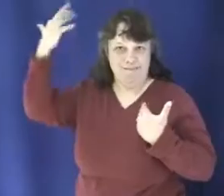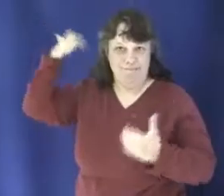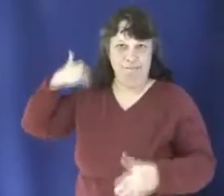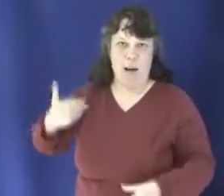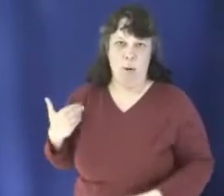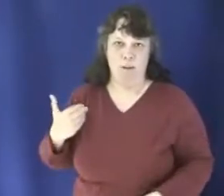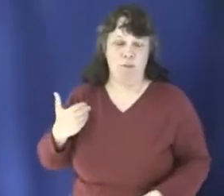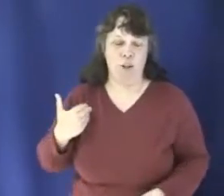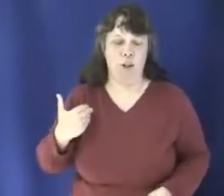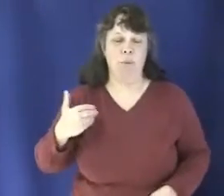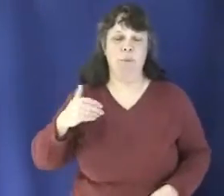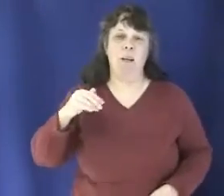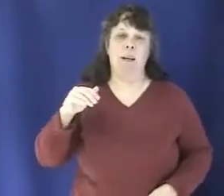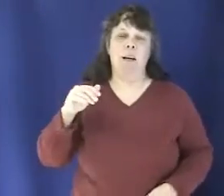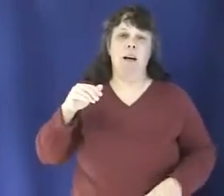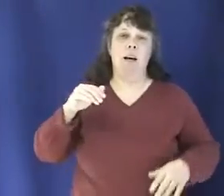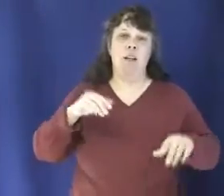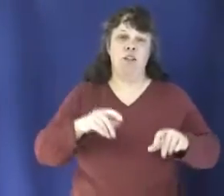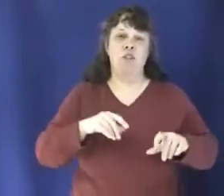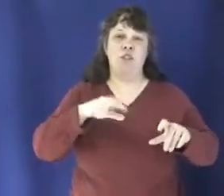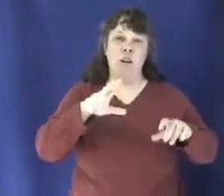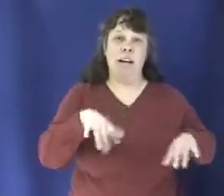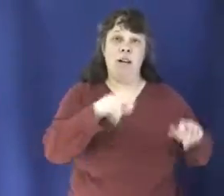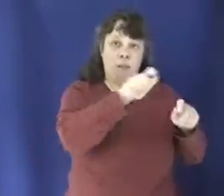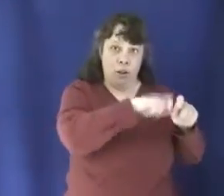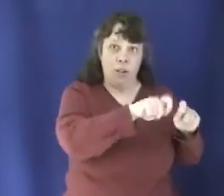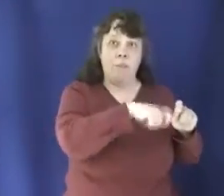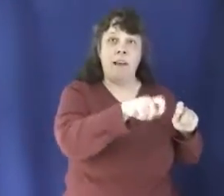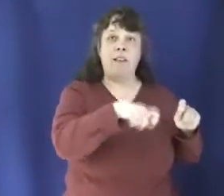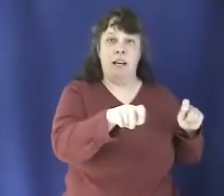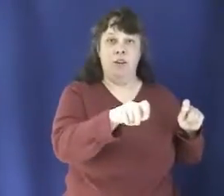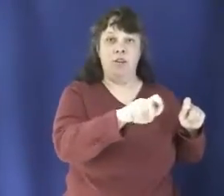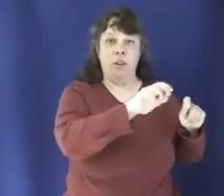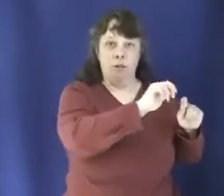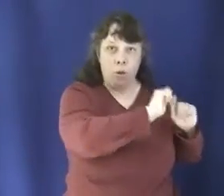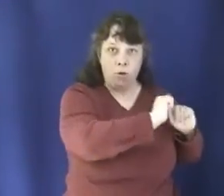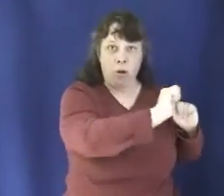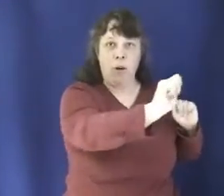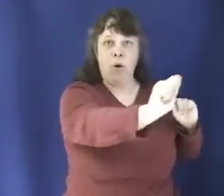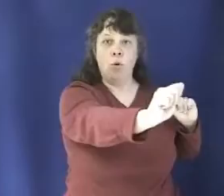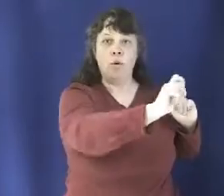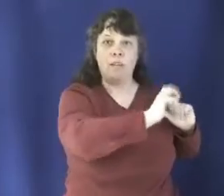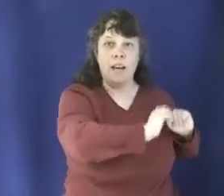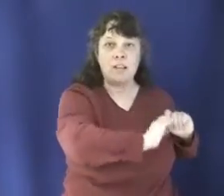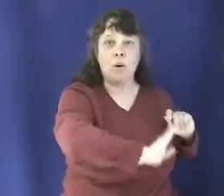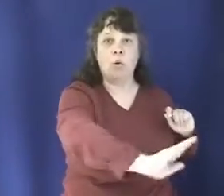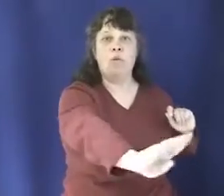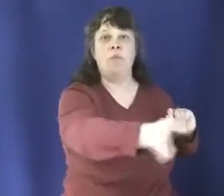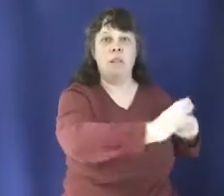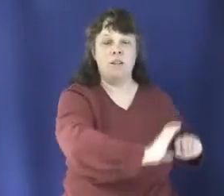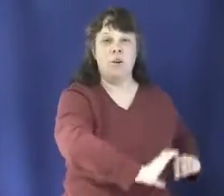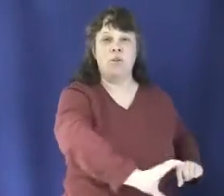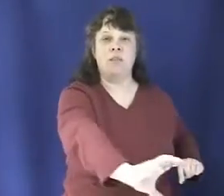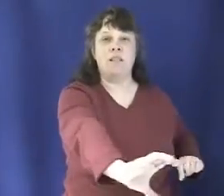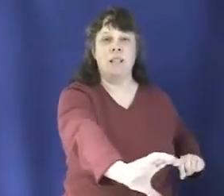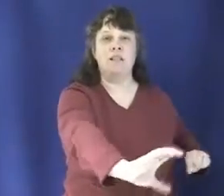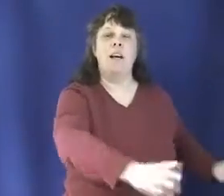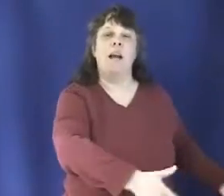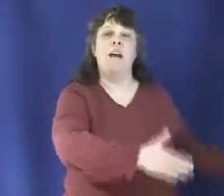young that was for you, you started out learning to make the letters drawing whole rows of A's and whole rows of B's and whole rows of C's, and